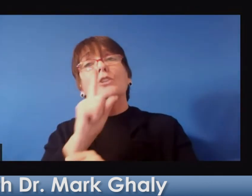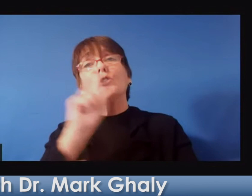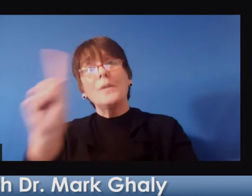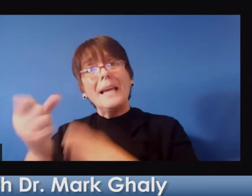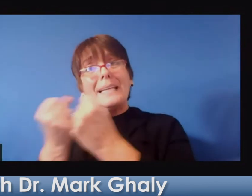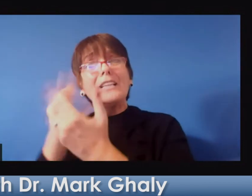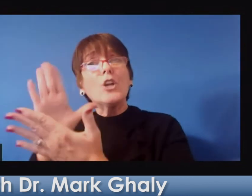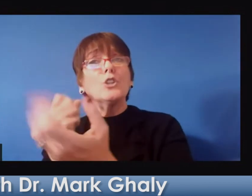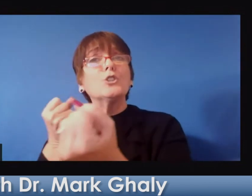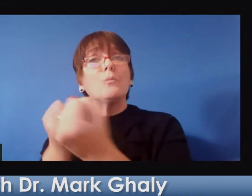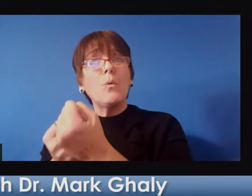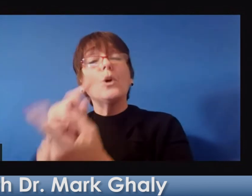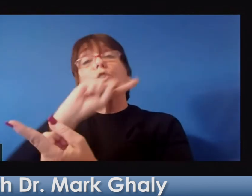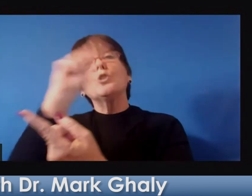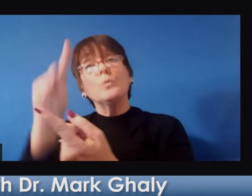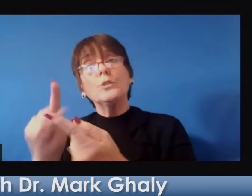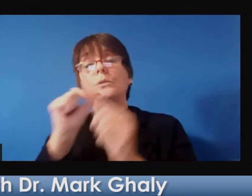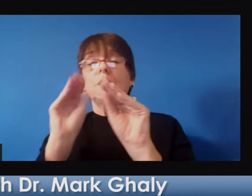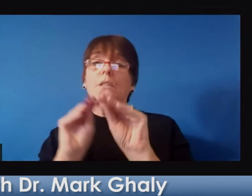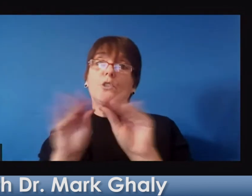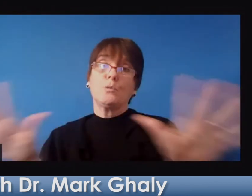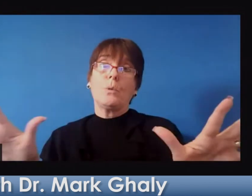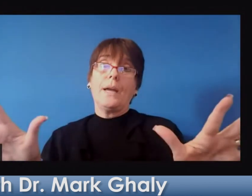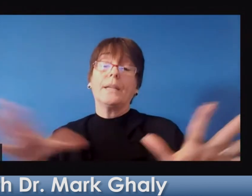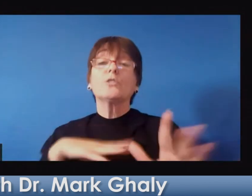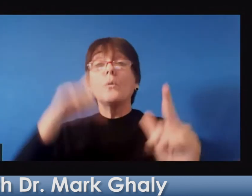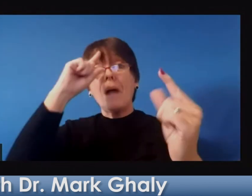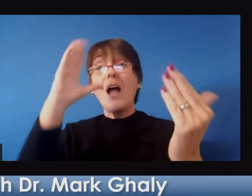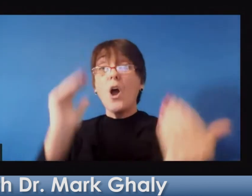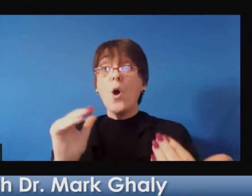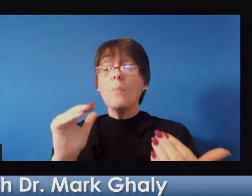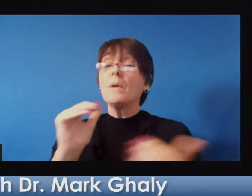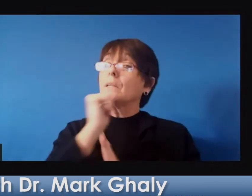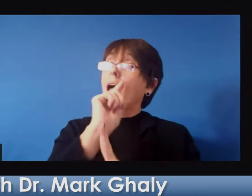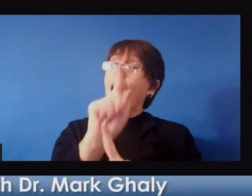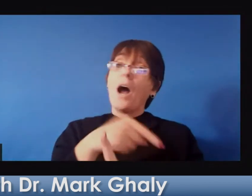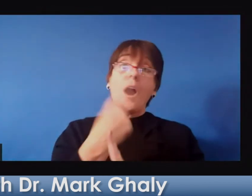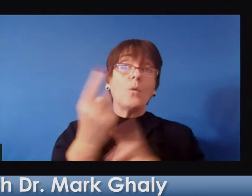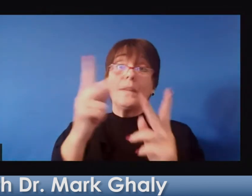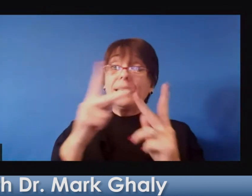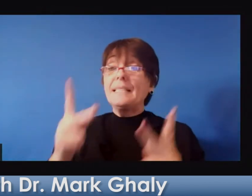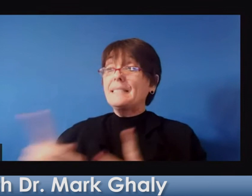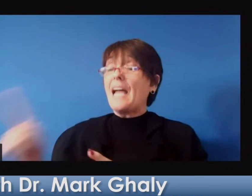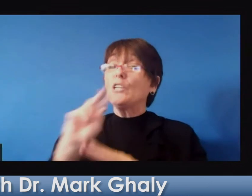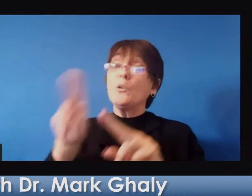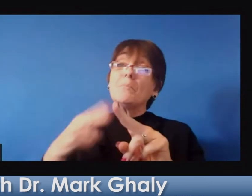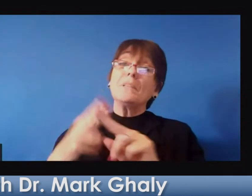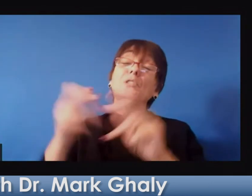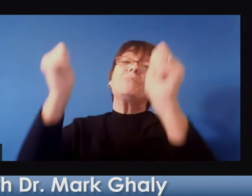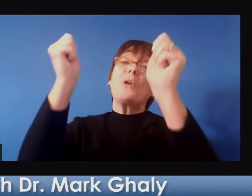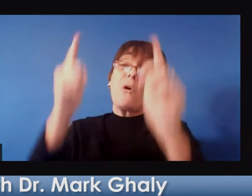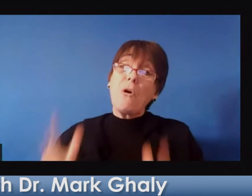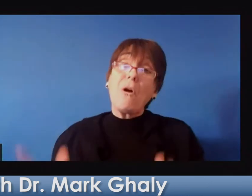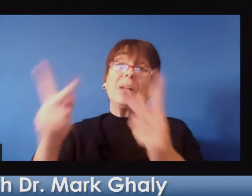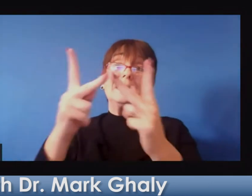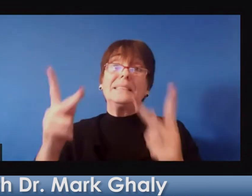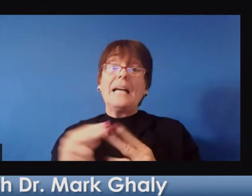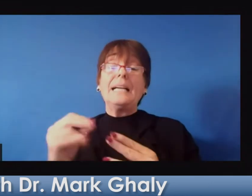supported to reduce transmission. So my hope is not just the site that you mentioned, but all sites in California